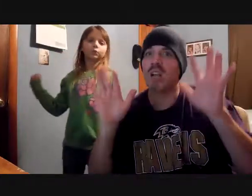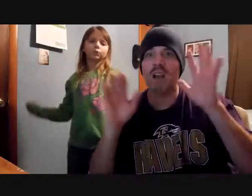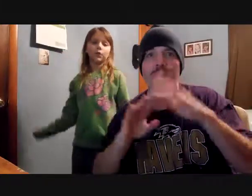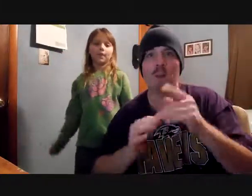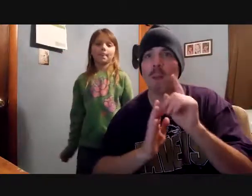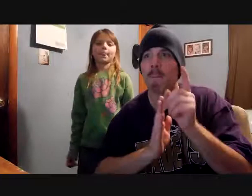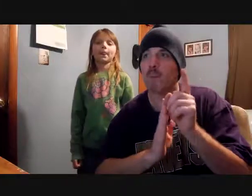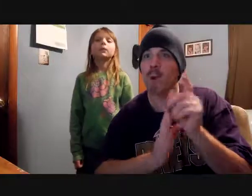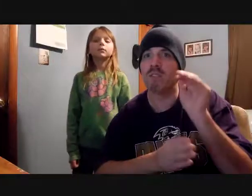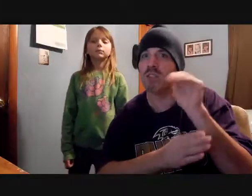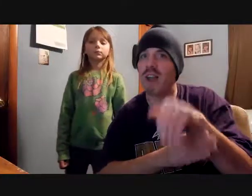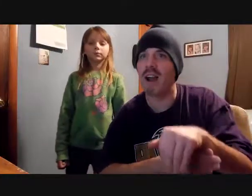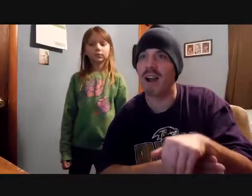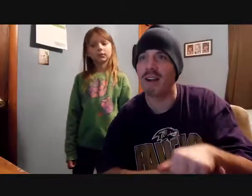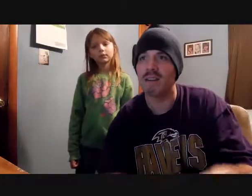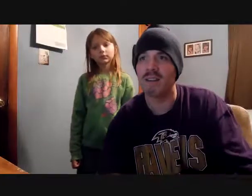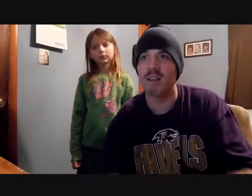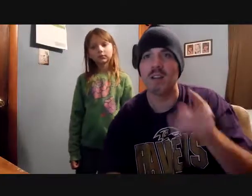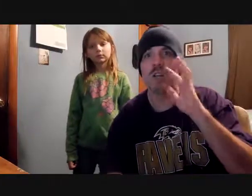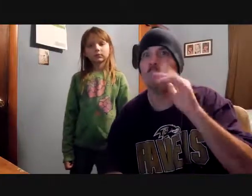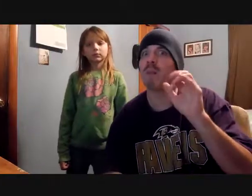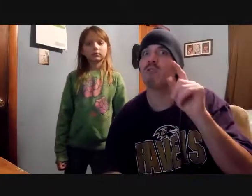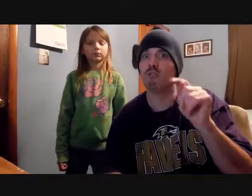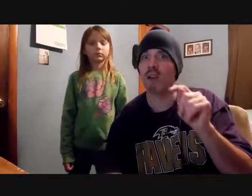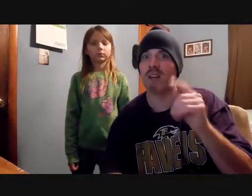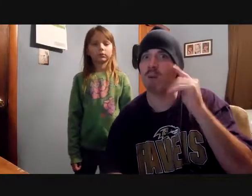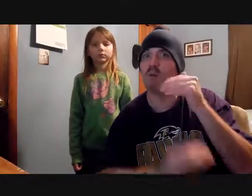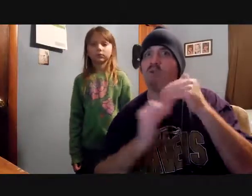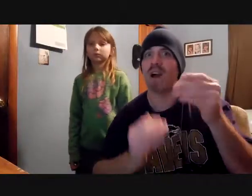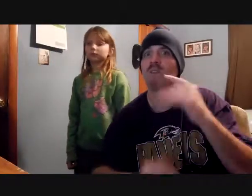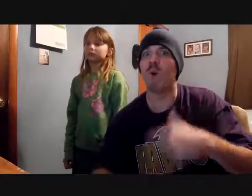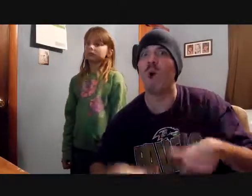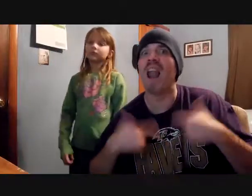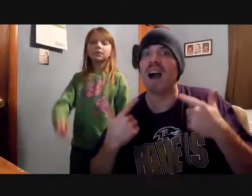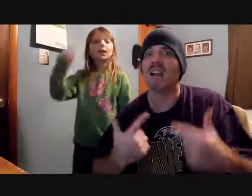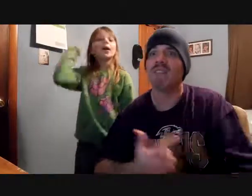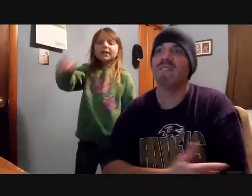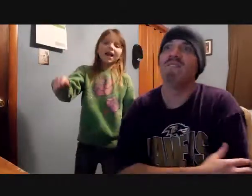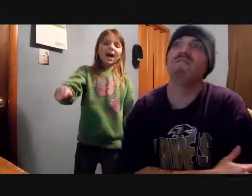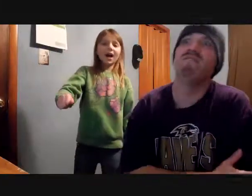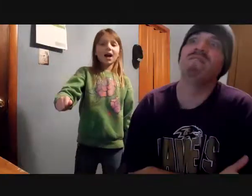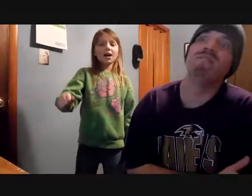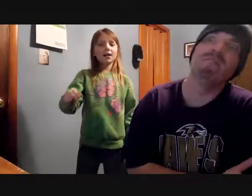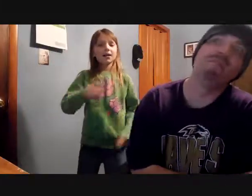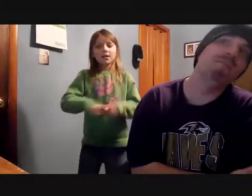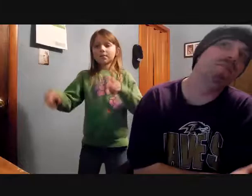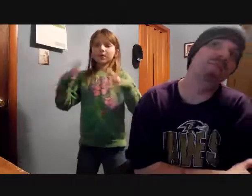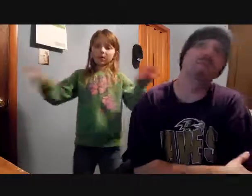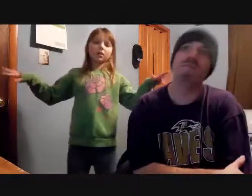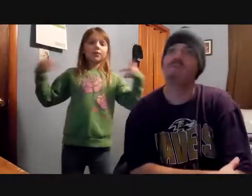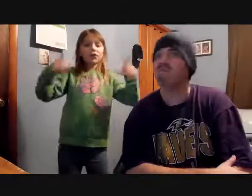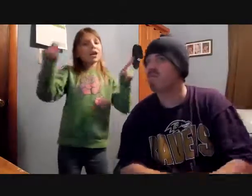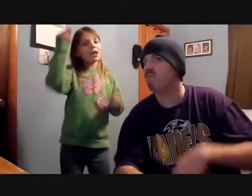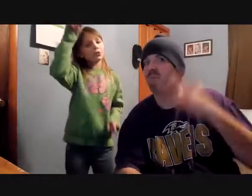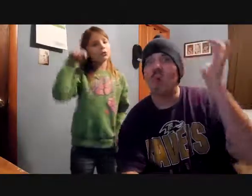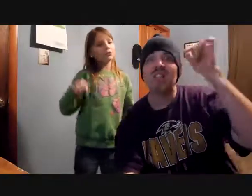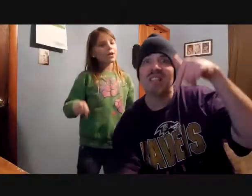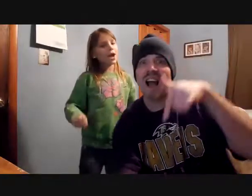Don't give up all the women tonight You're the girl who's missing your life If I never let you